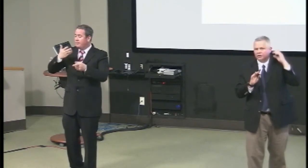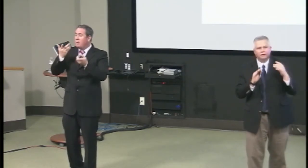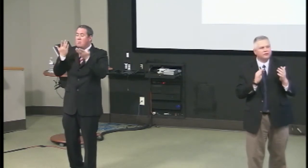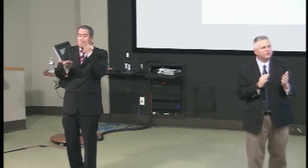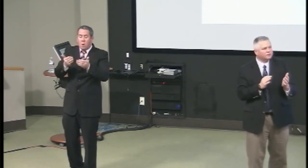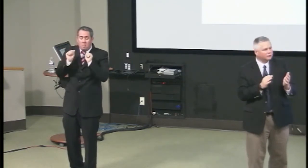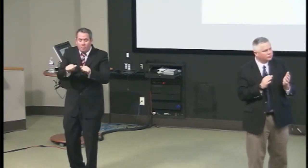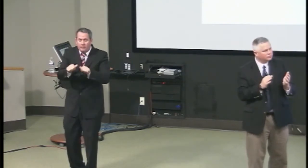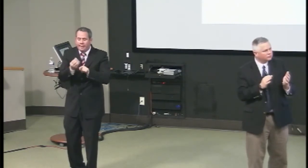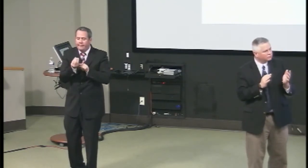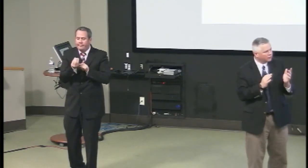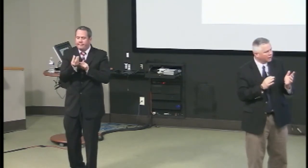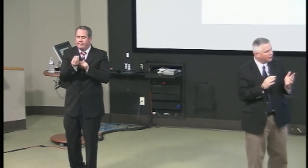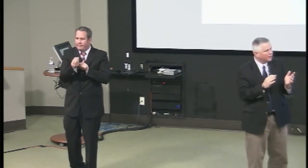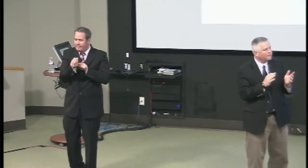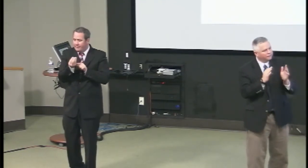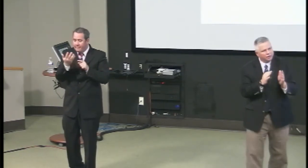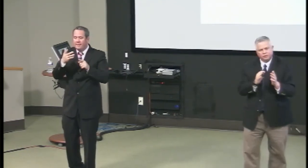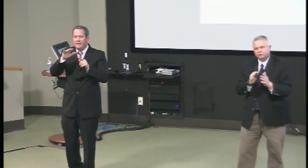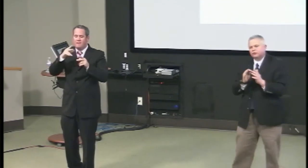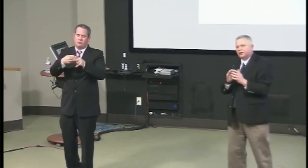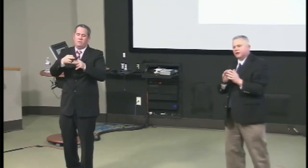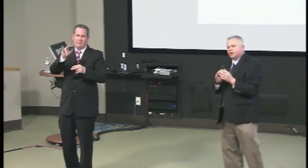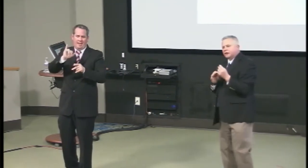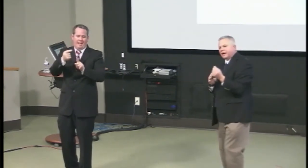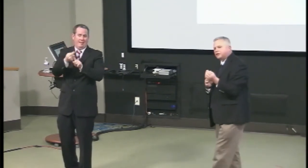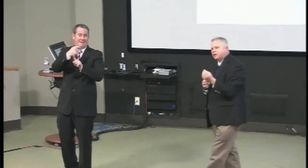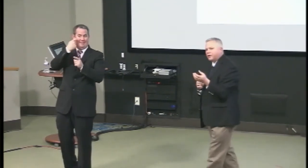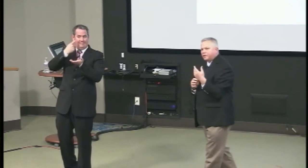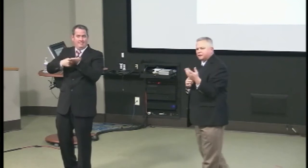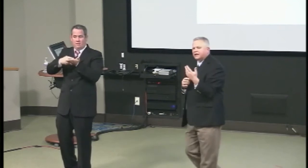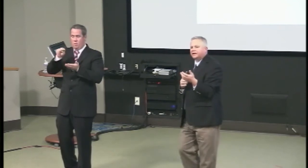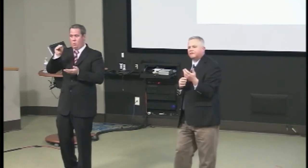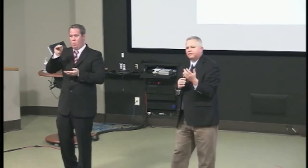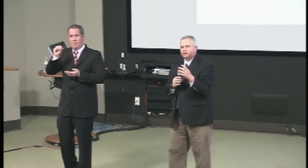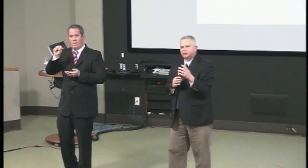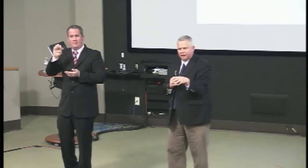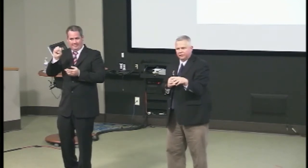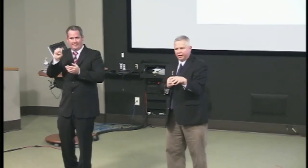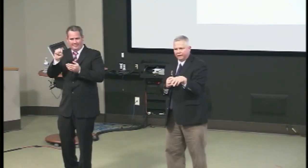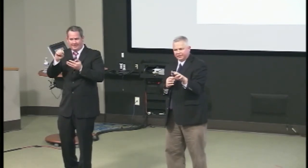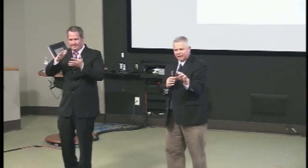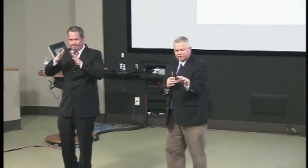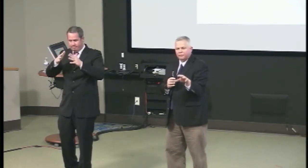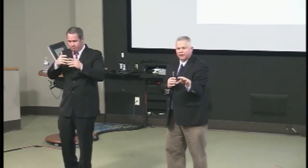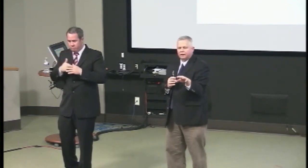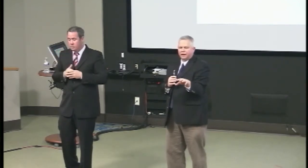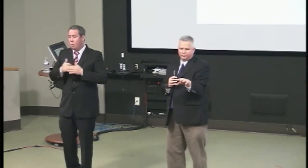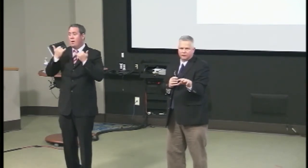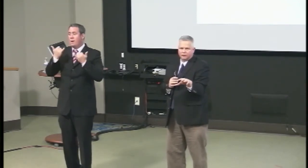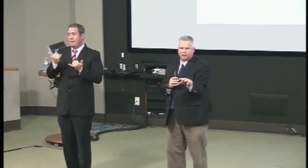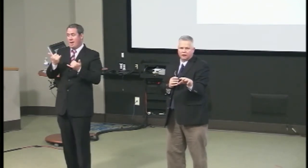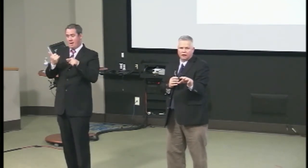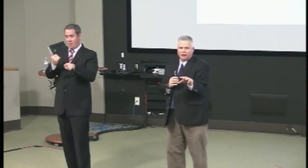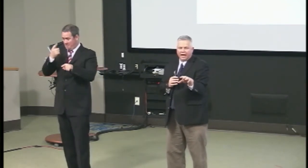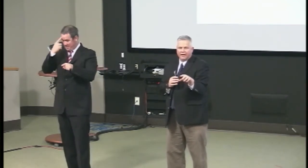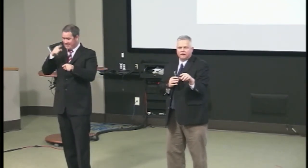left posterior systems, right? If you're going to do treatment, you have to know whether there's latent function in there. Is there something there?